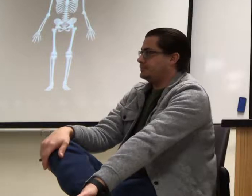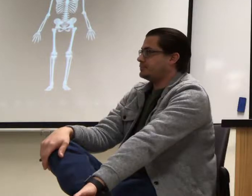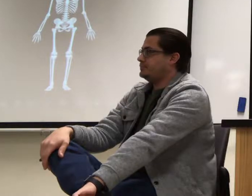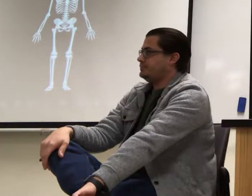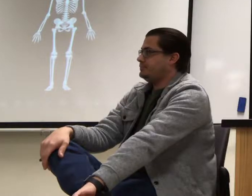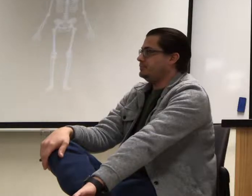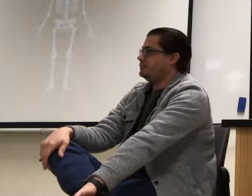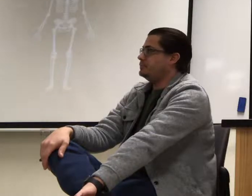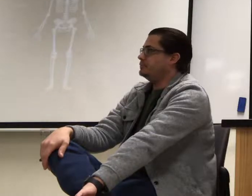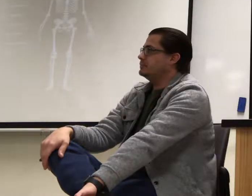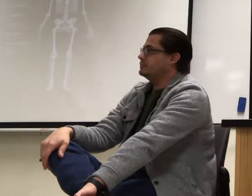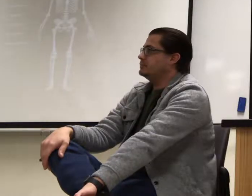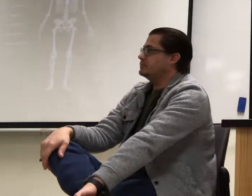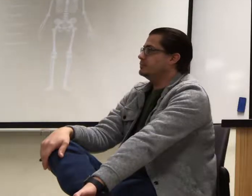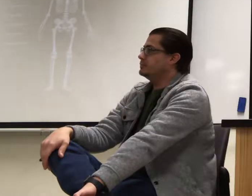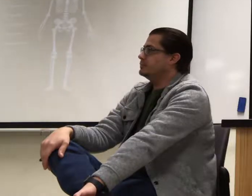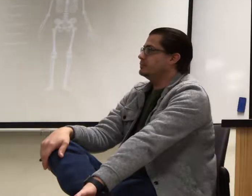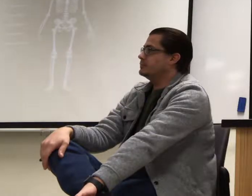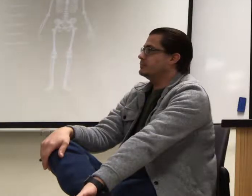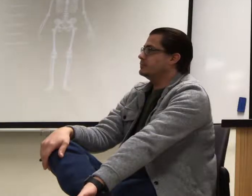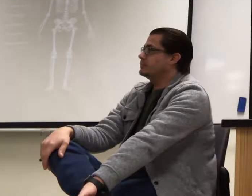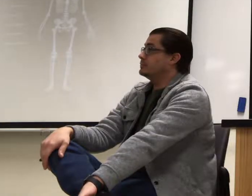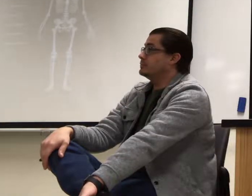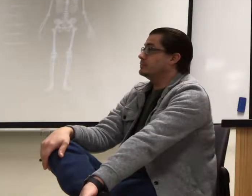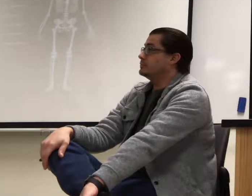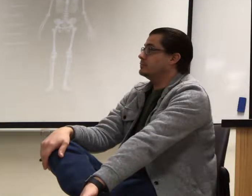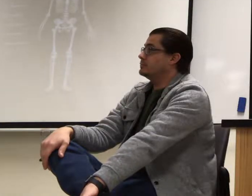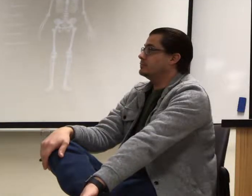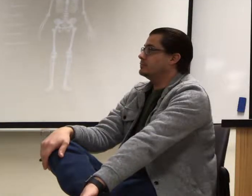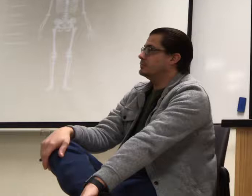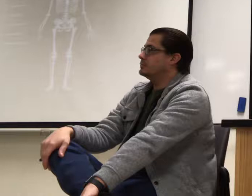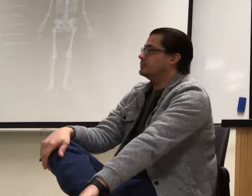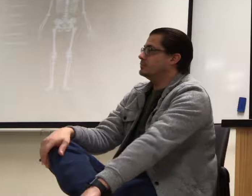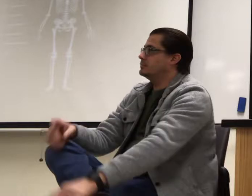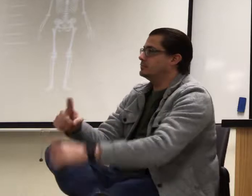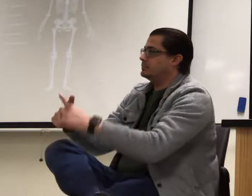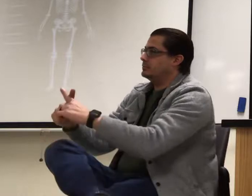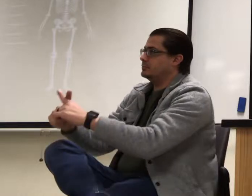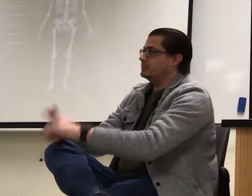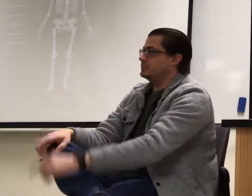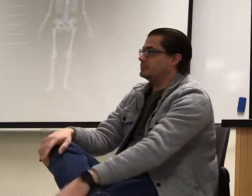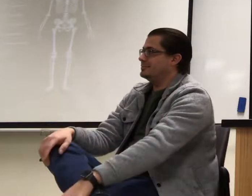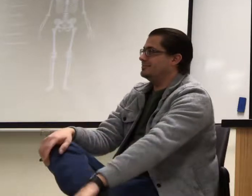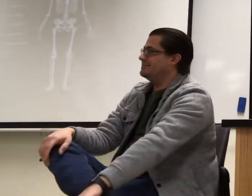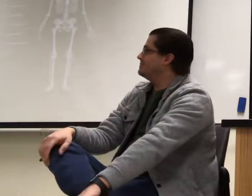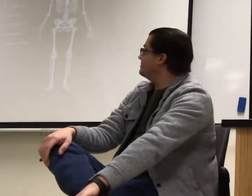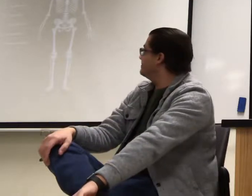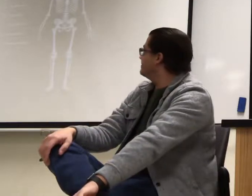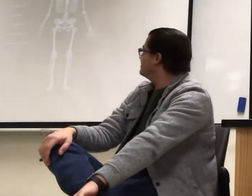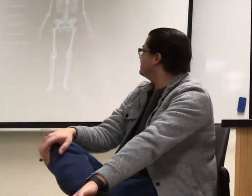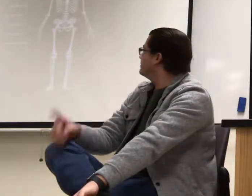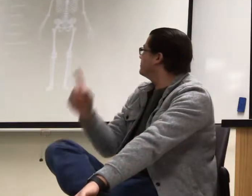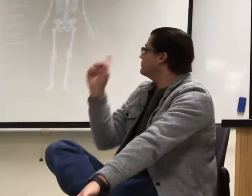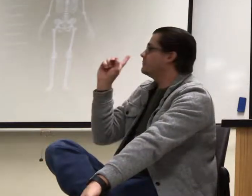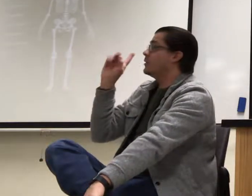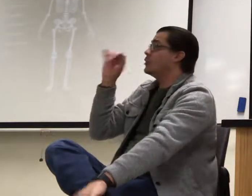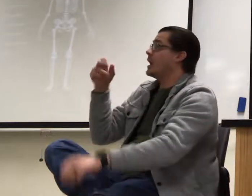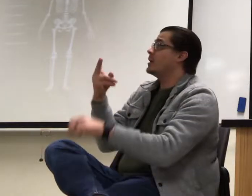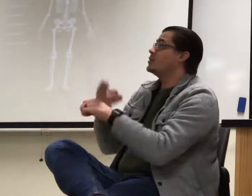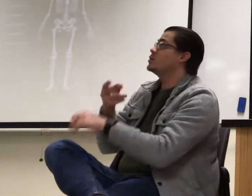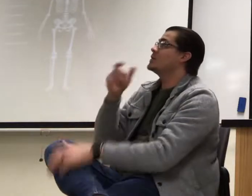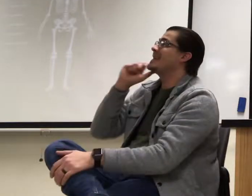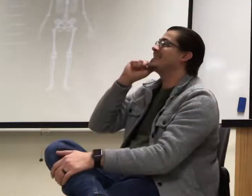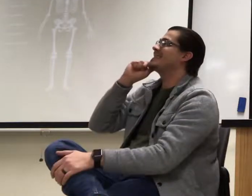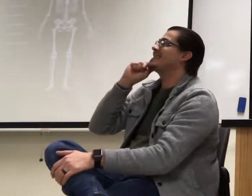If you go to models, for those of you who use it, there's a skin model